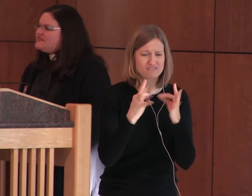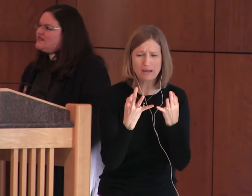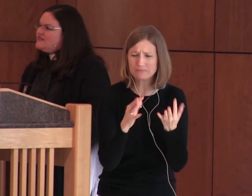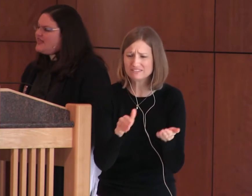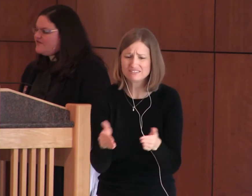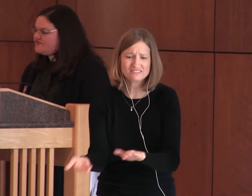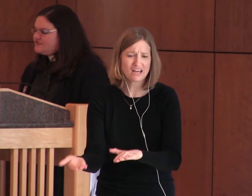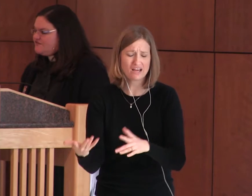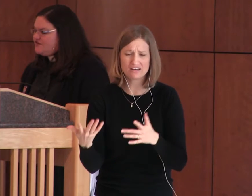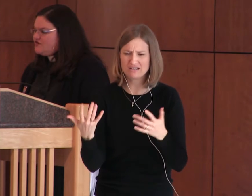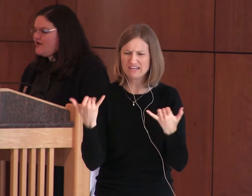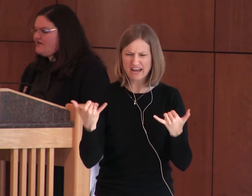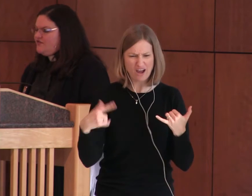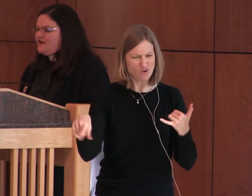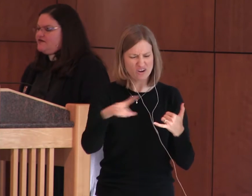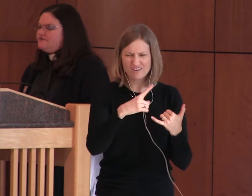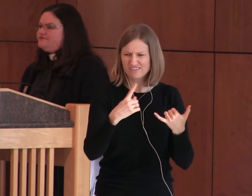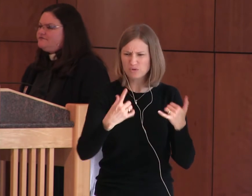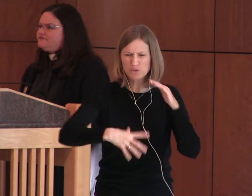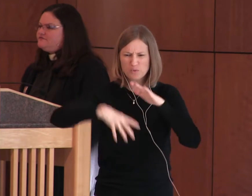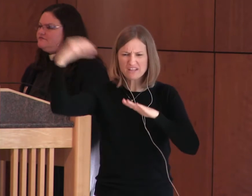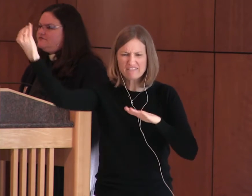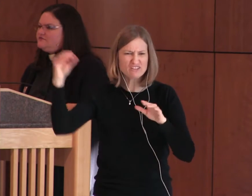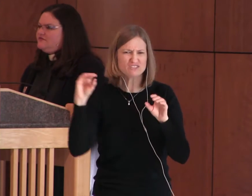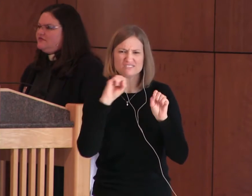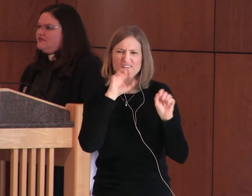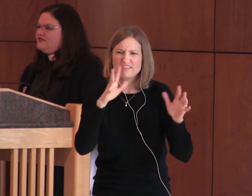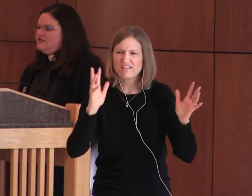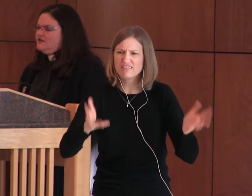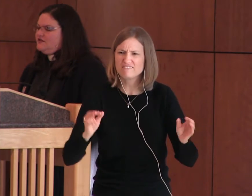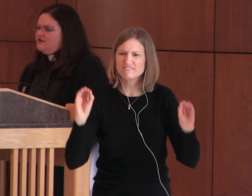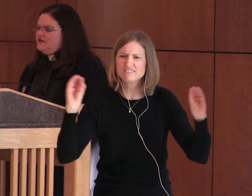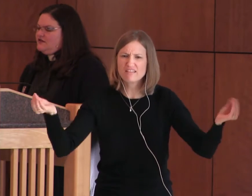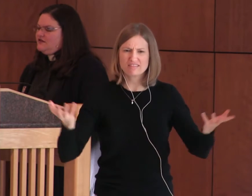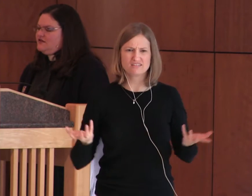there's nothing left for you out there.